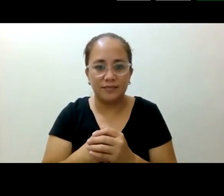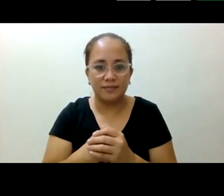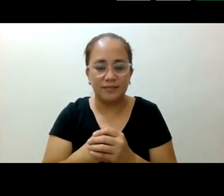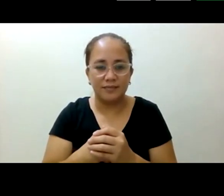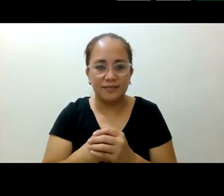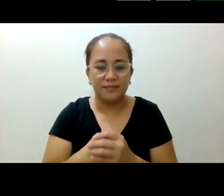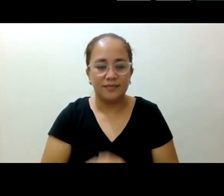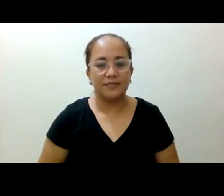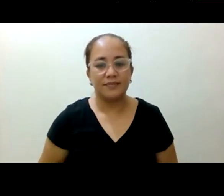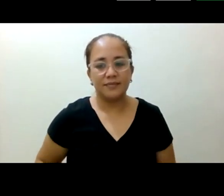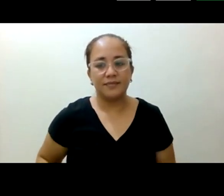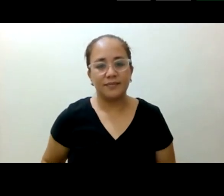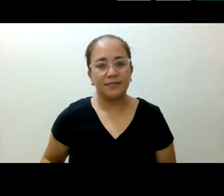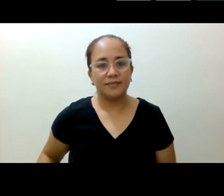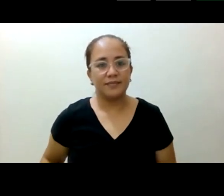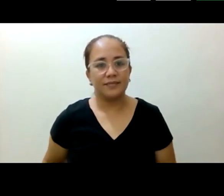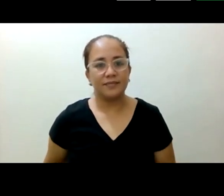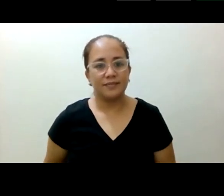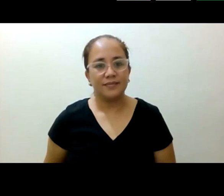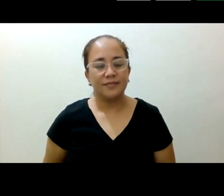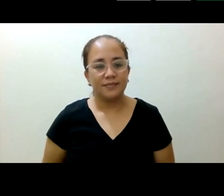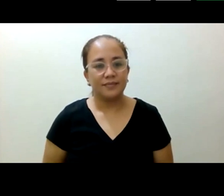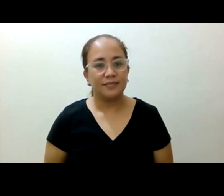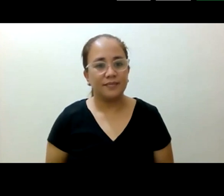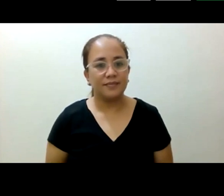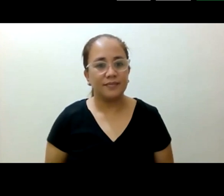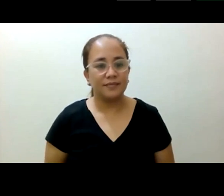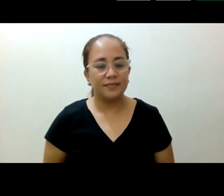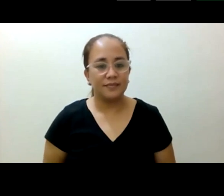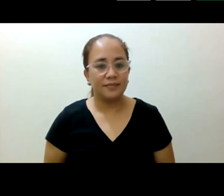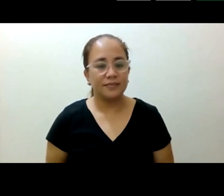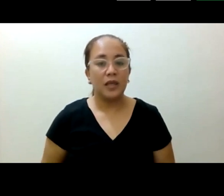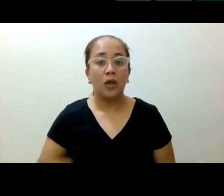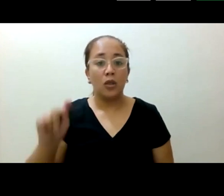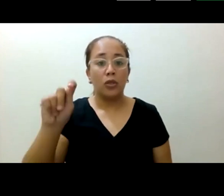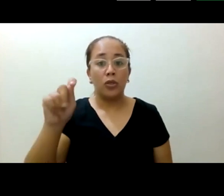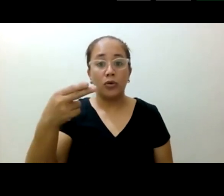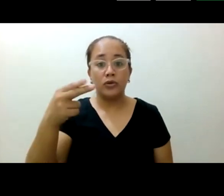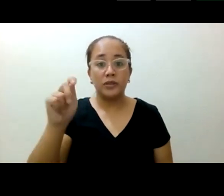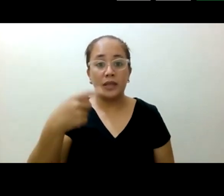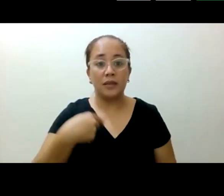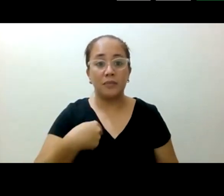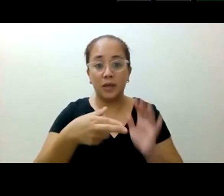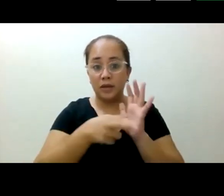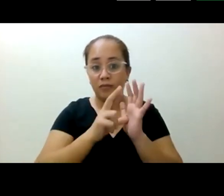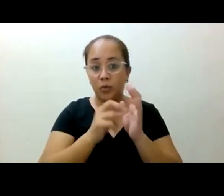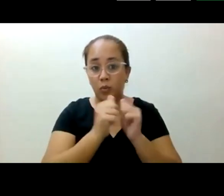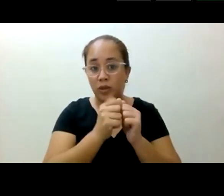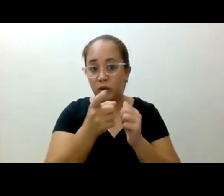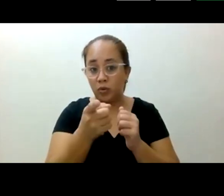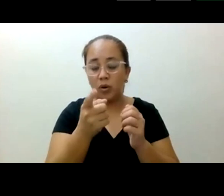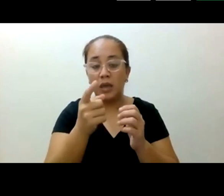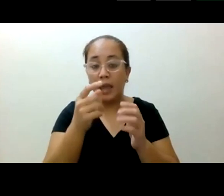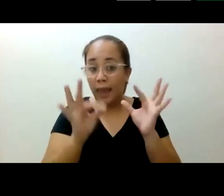So okay, sir. Then on Thursday, I will review with you if you have any questions